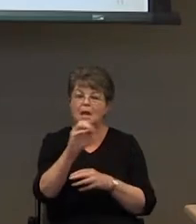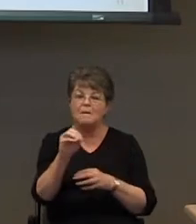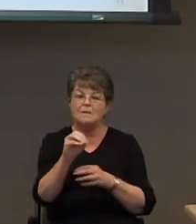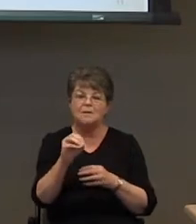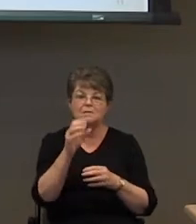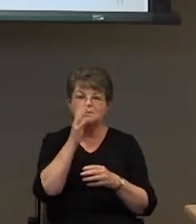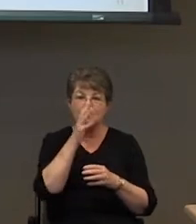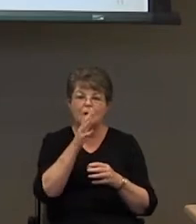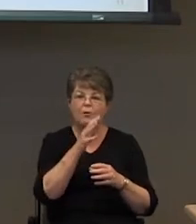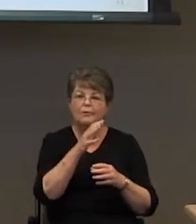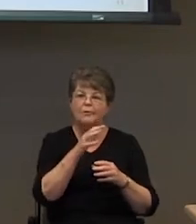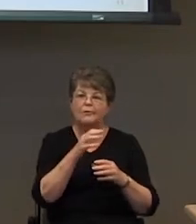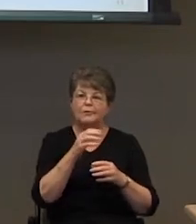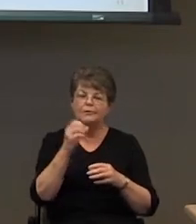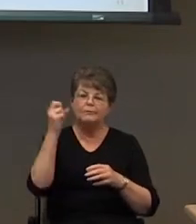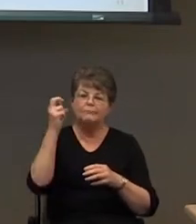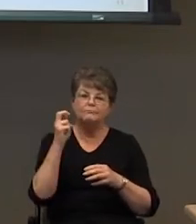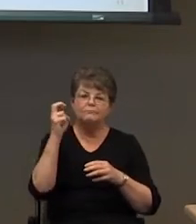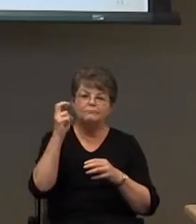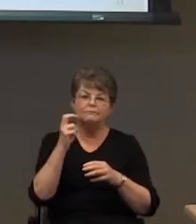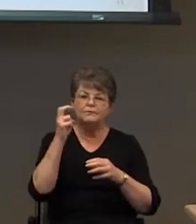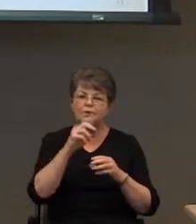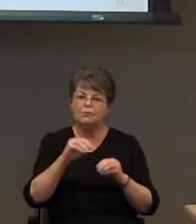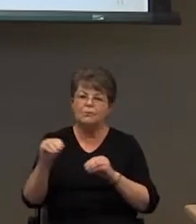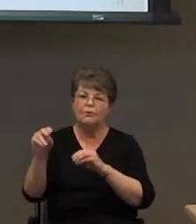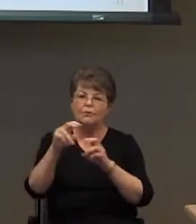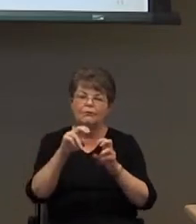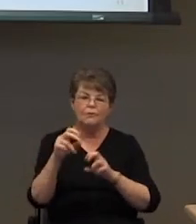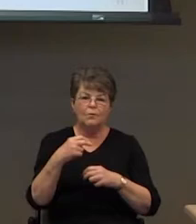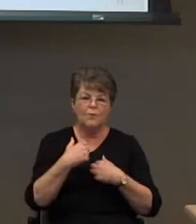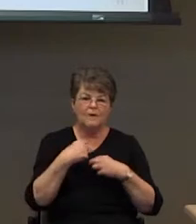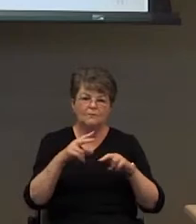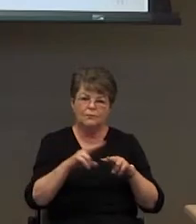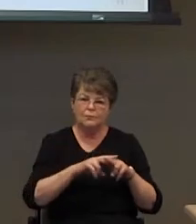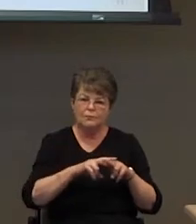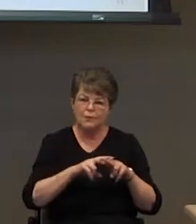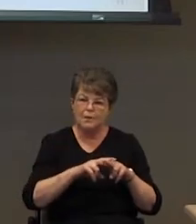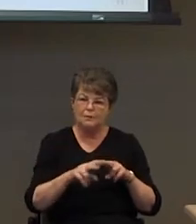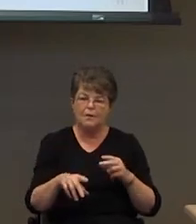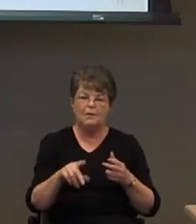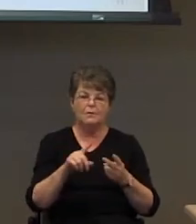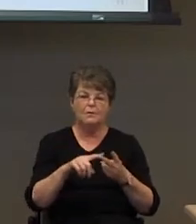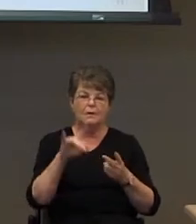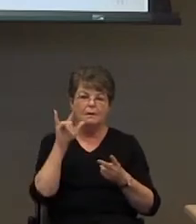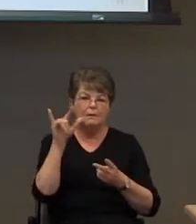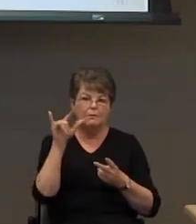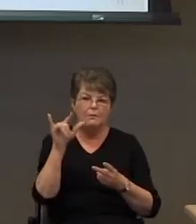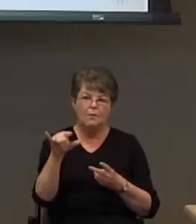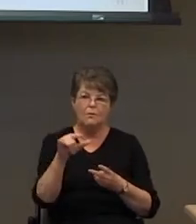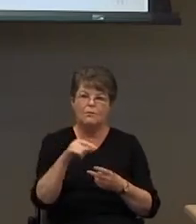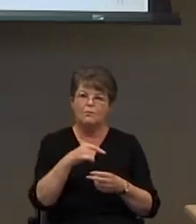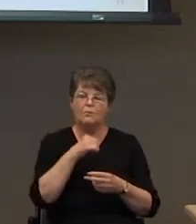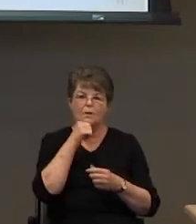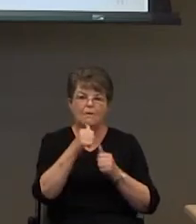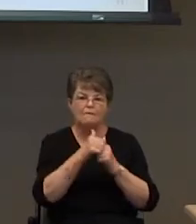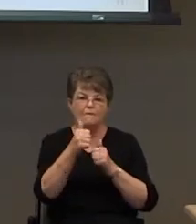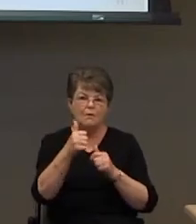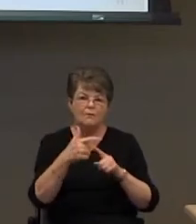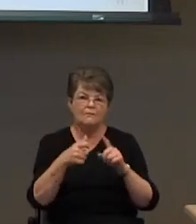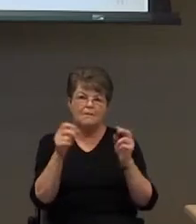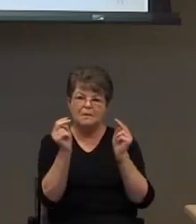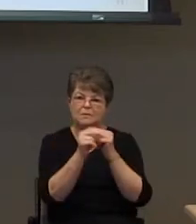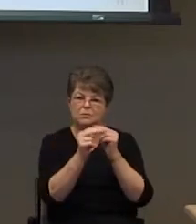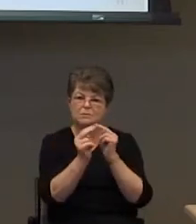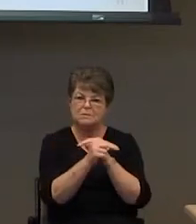rail, sometimes they move it by air. We have the Norfolk Southern rail head right here. We got the airport. We're not terribly far from the